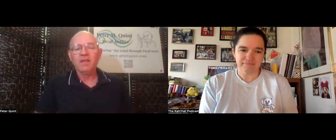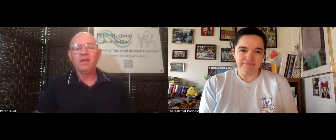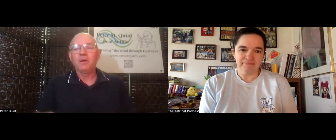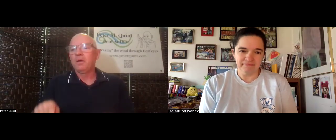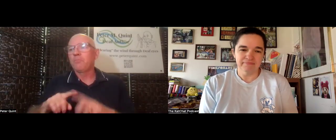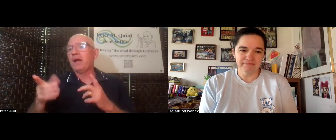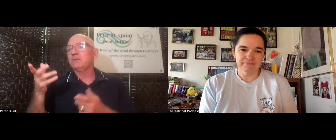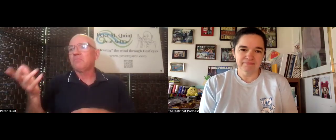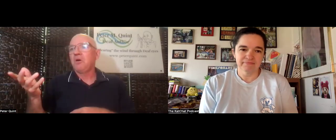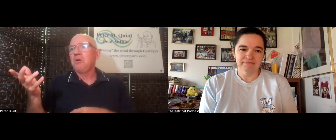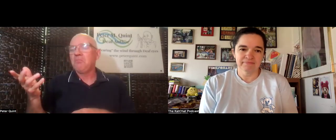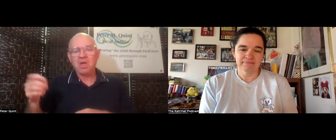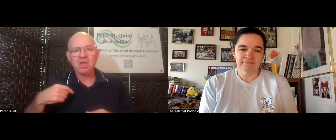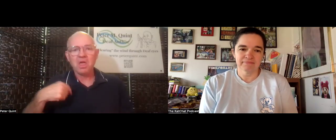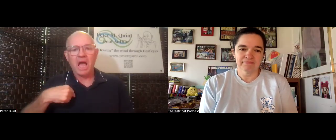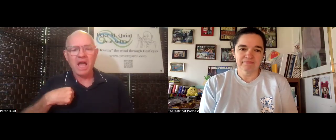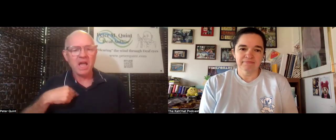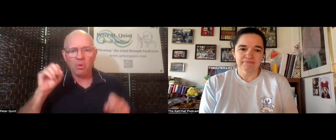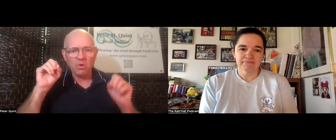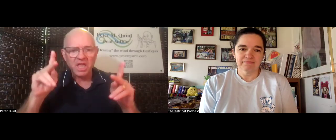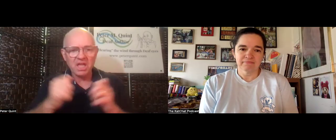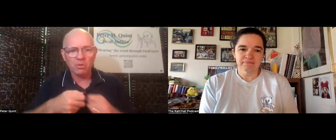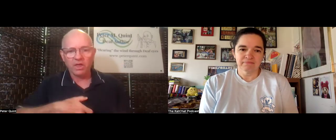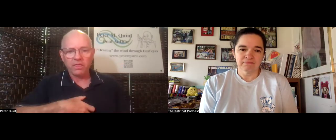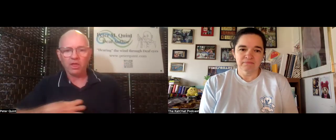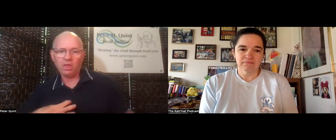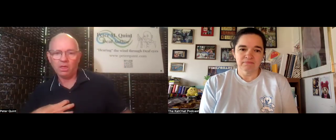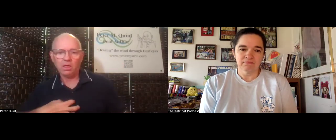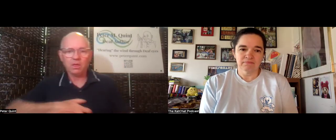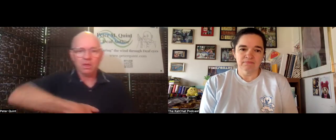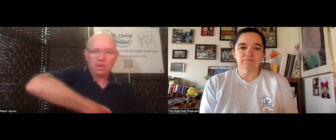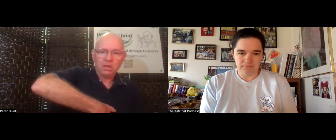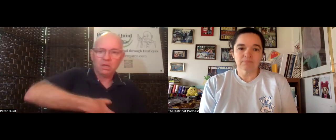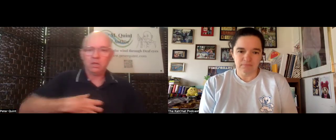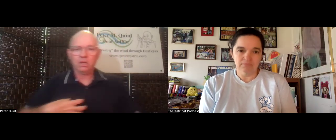me. But I'm okay with